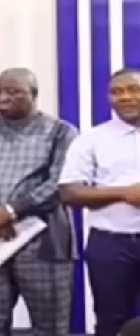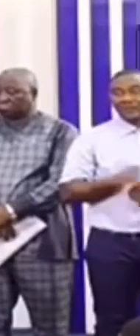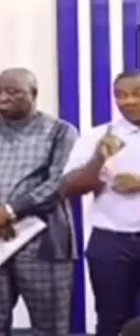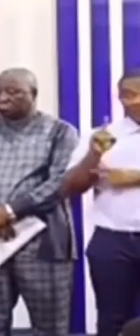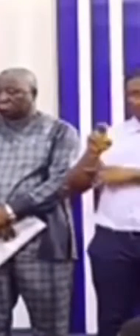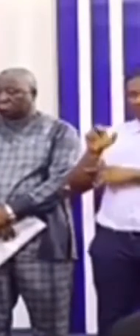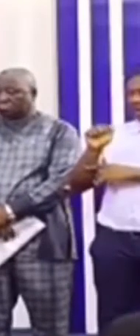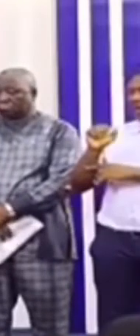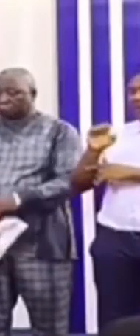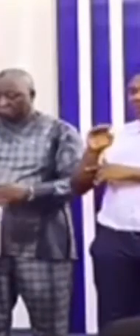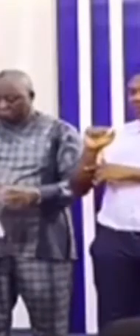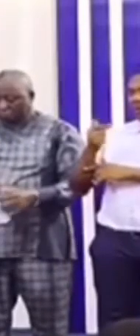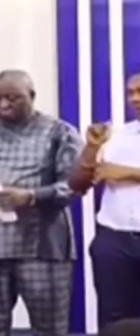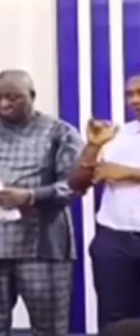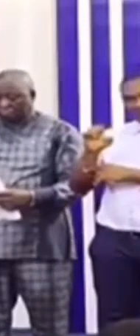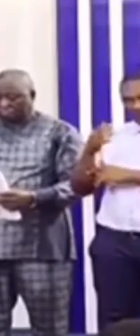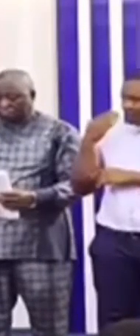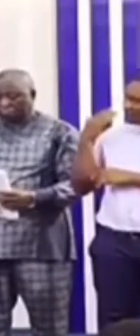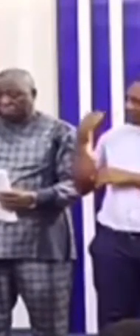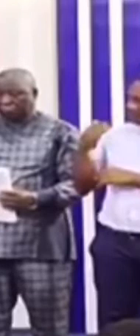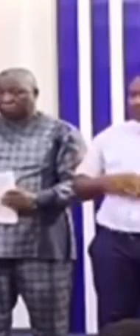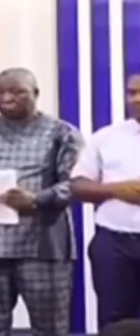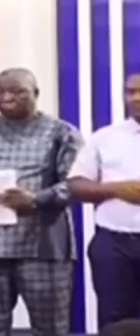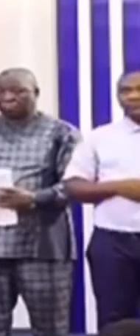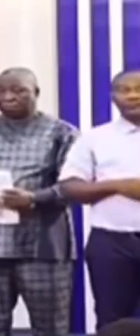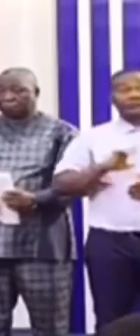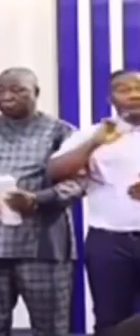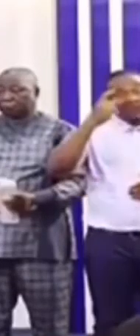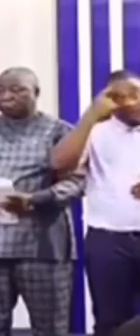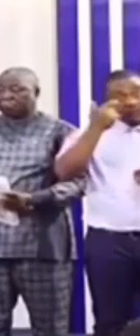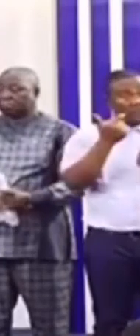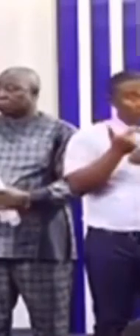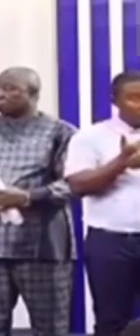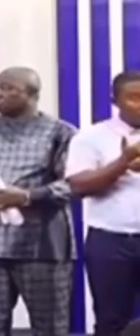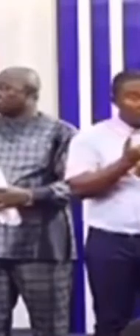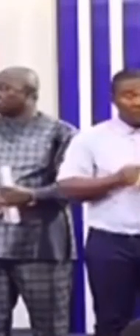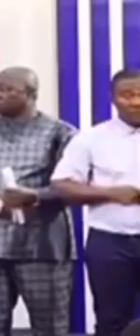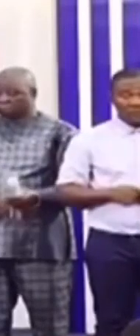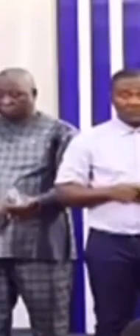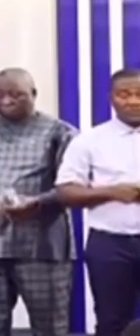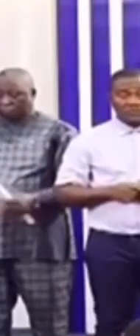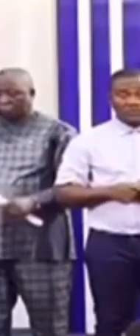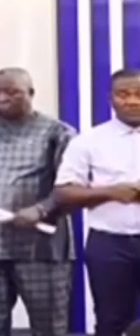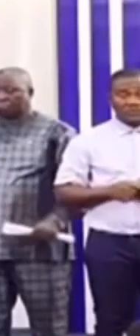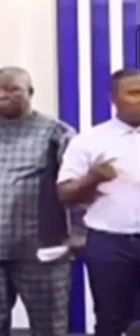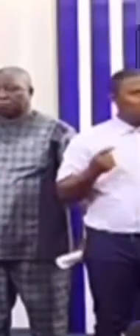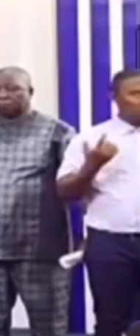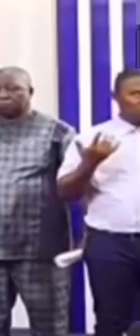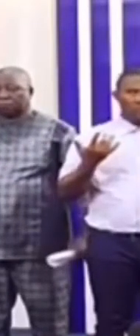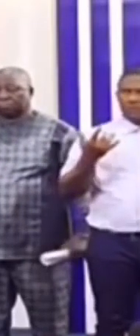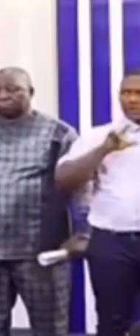reiterating those trial protocols. Ladies and gentlemen, the government of Ghana is issuing a travel